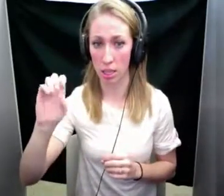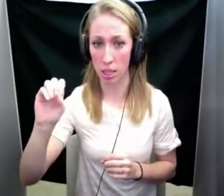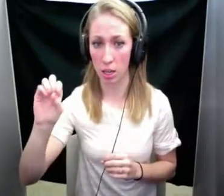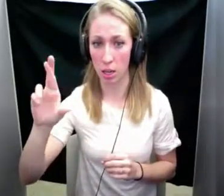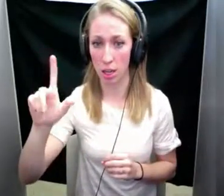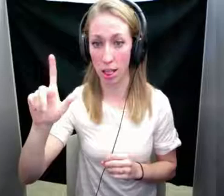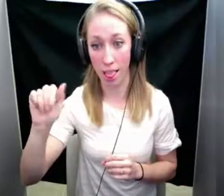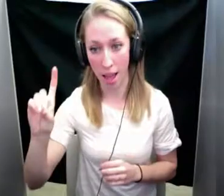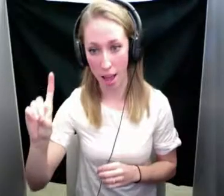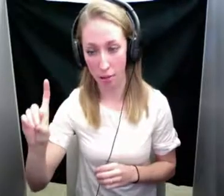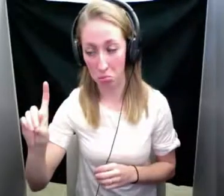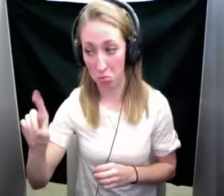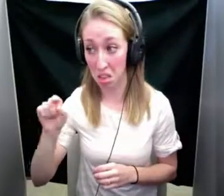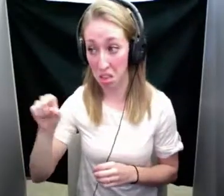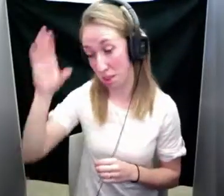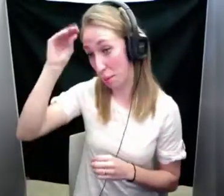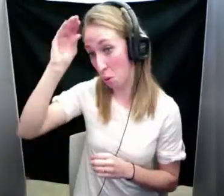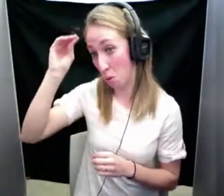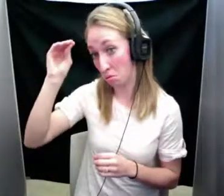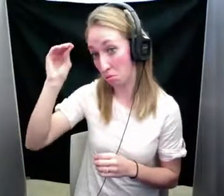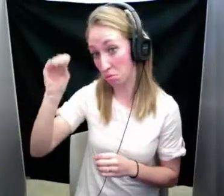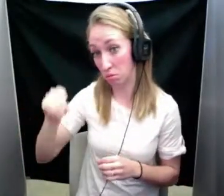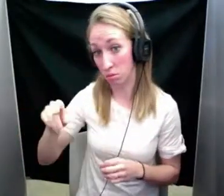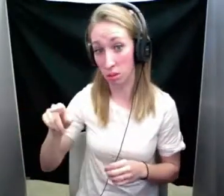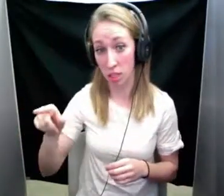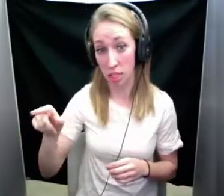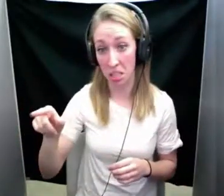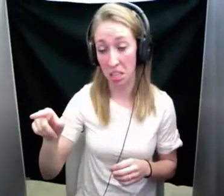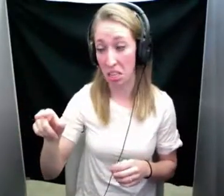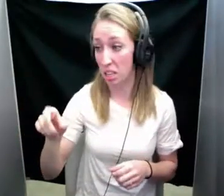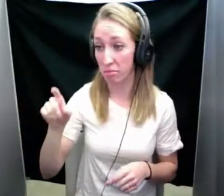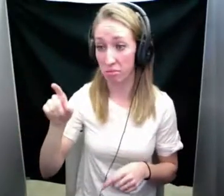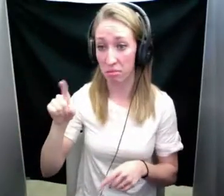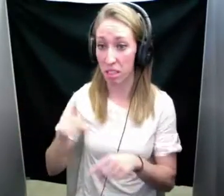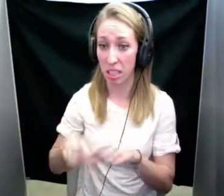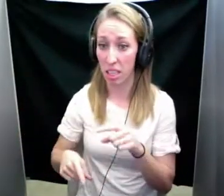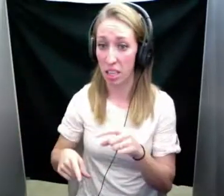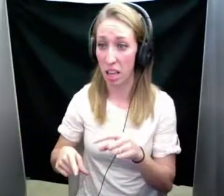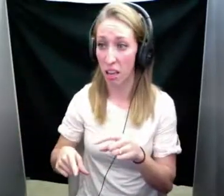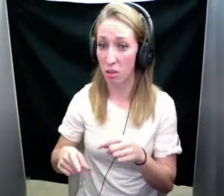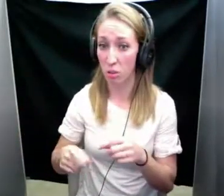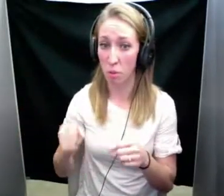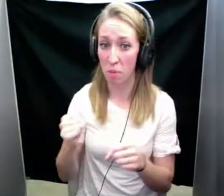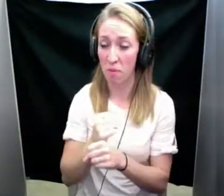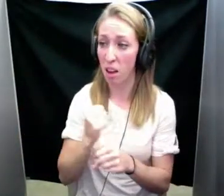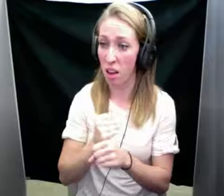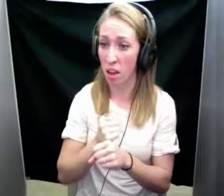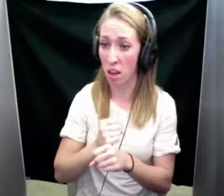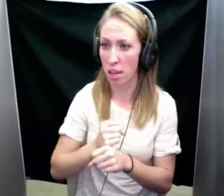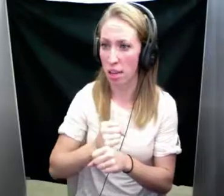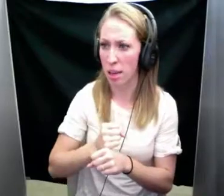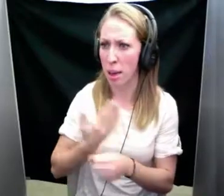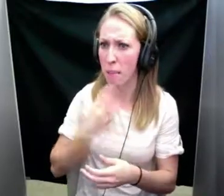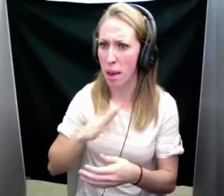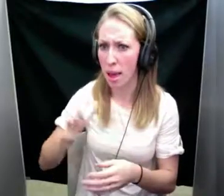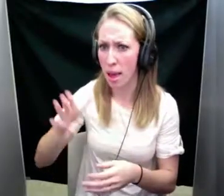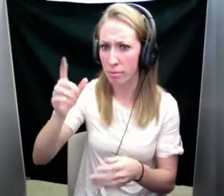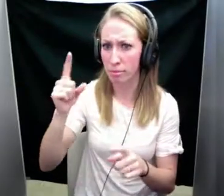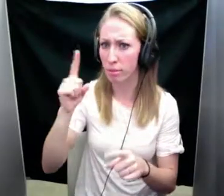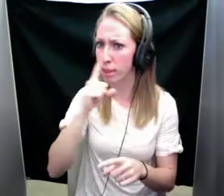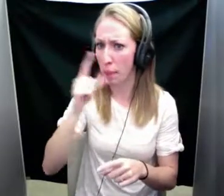boy. And he doesn't have to battle an evil stepmother, he's got to battle trolls, because, this is Norway. So I'm going to end with that